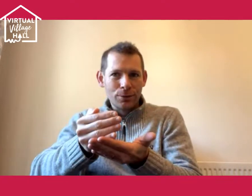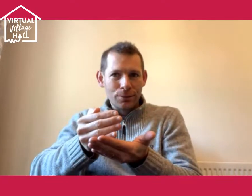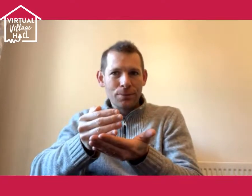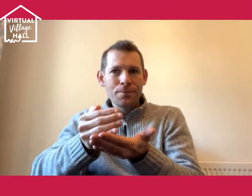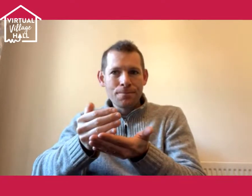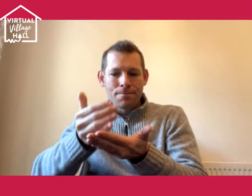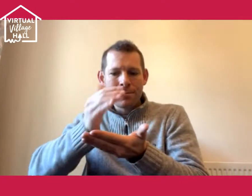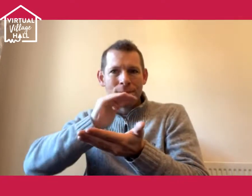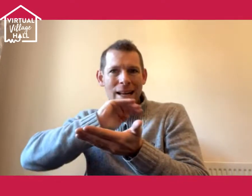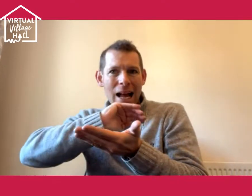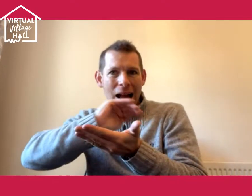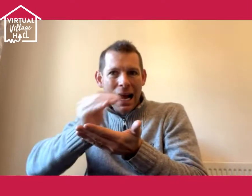hamster.